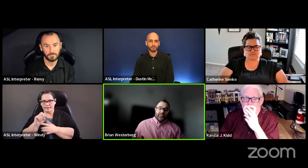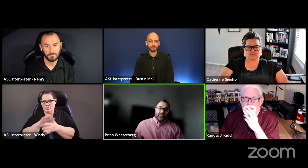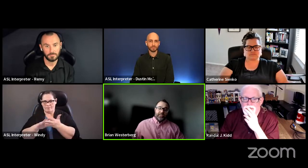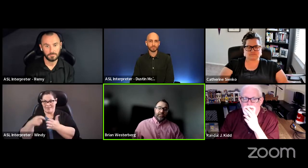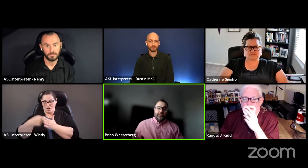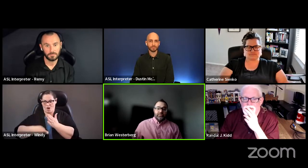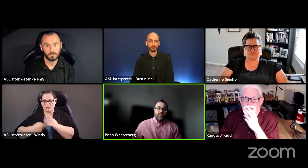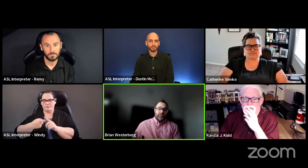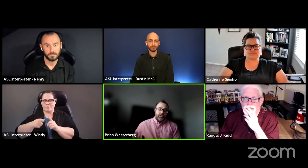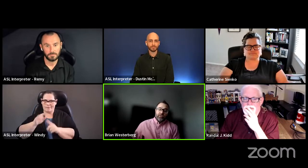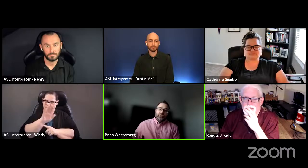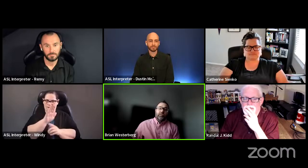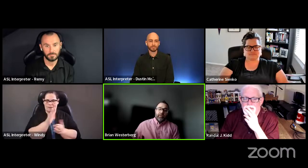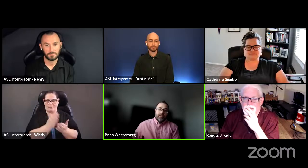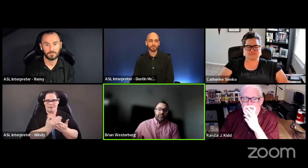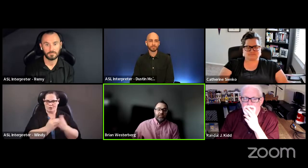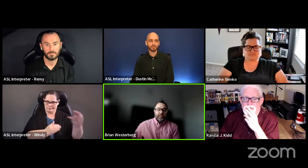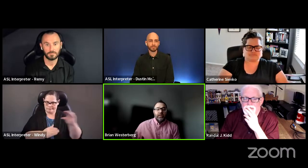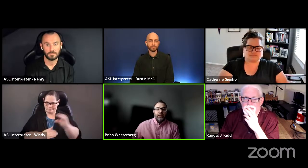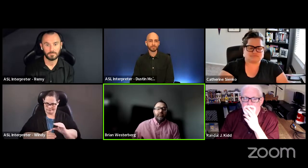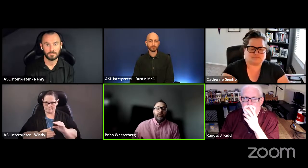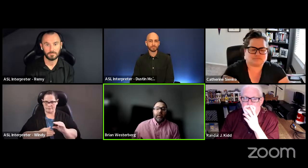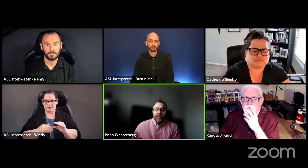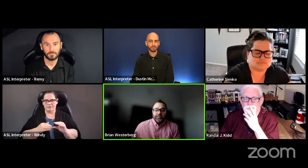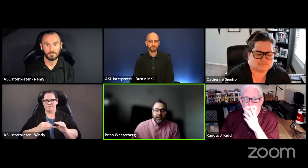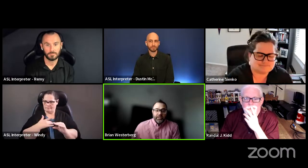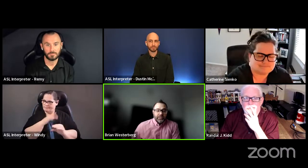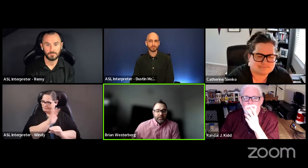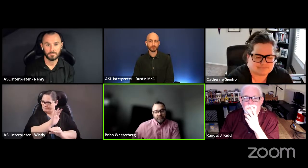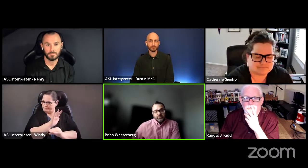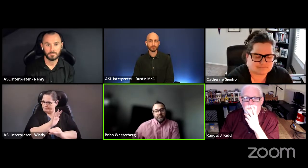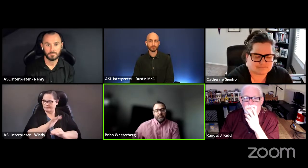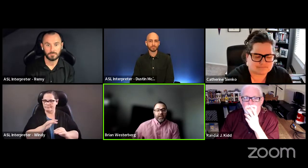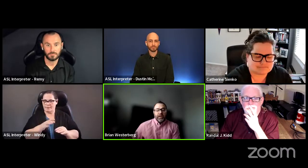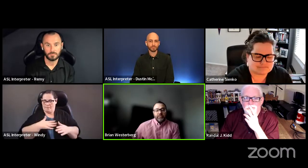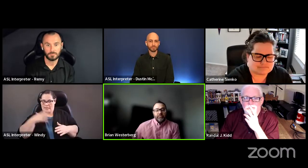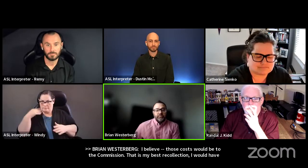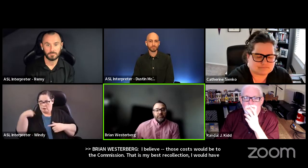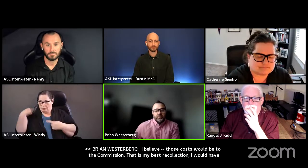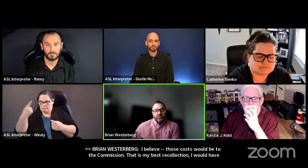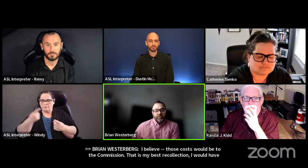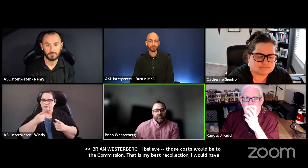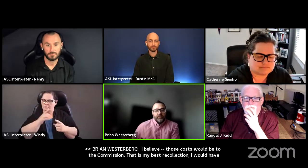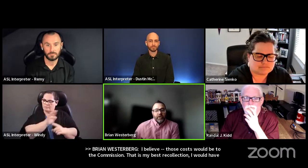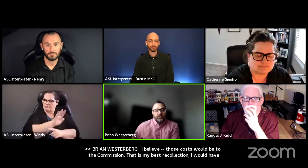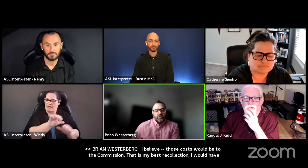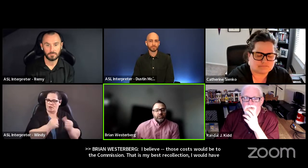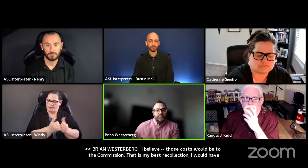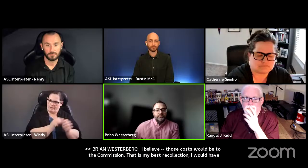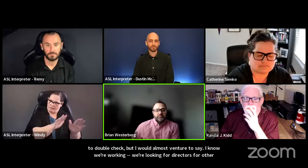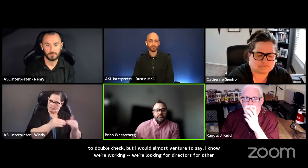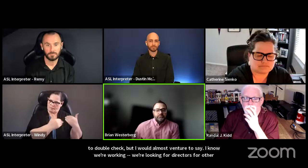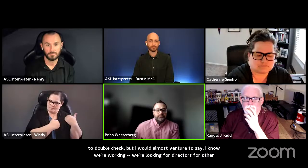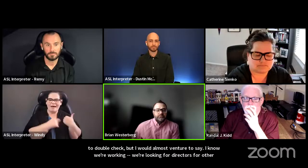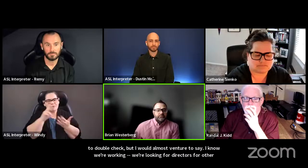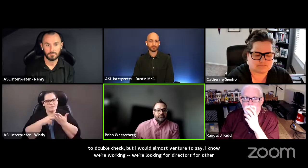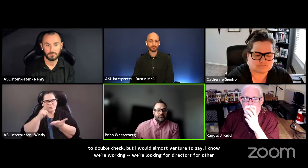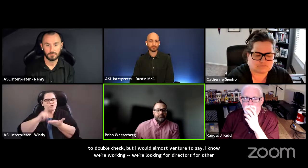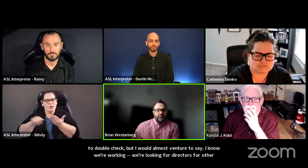from the agency. So usually it's from the agency, from my experience. So, but I would have to double check and verify with George.